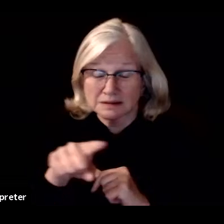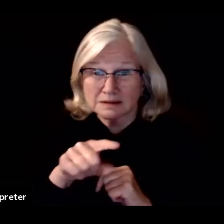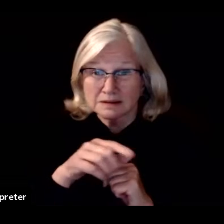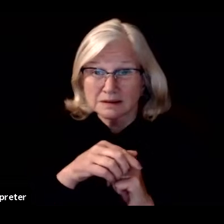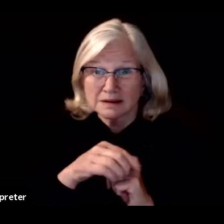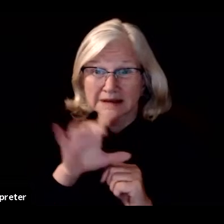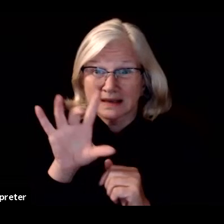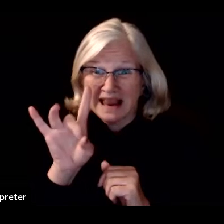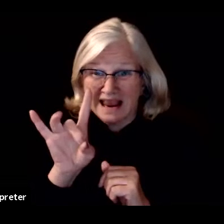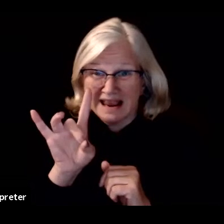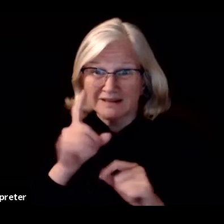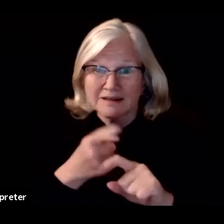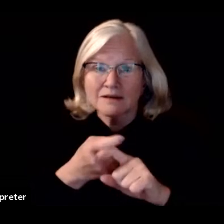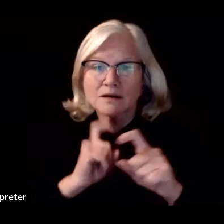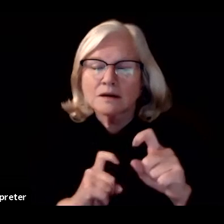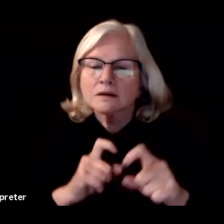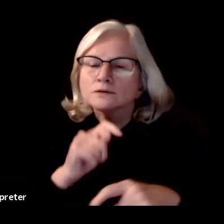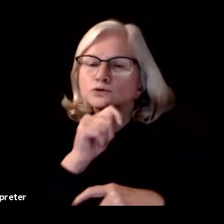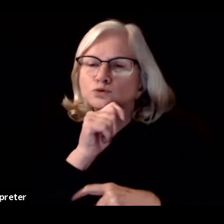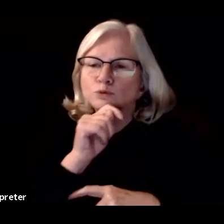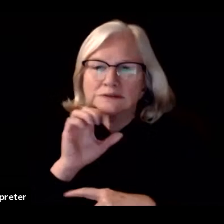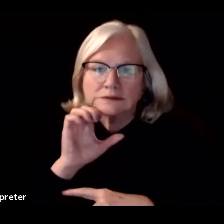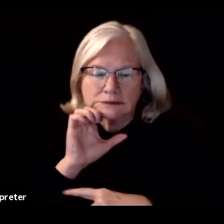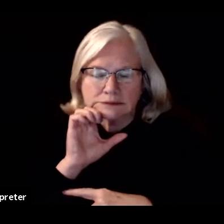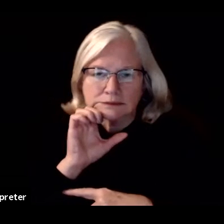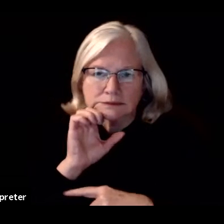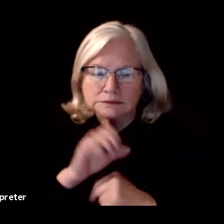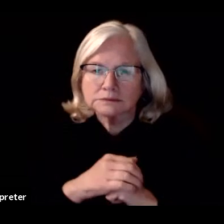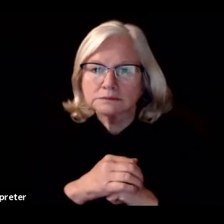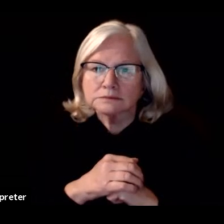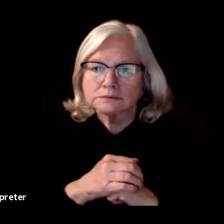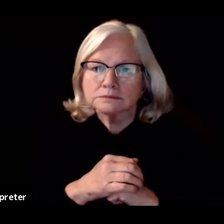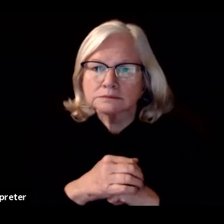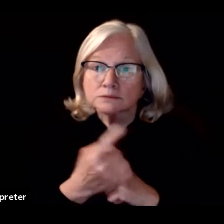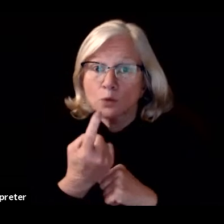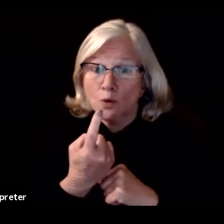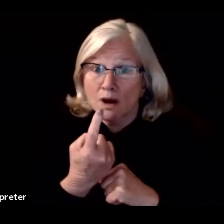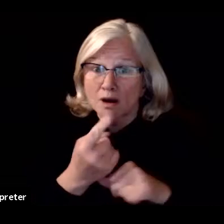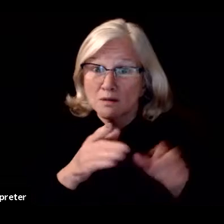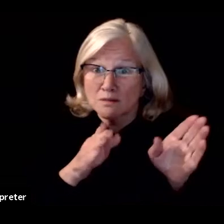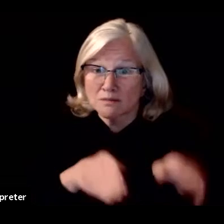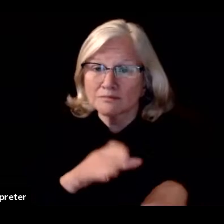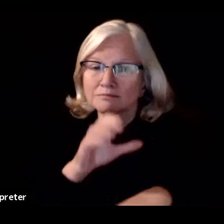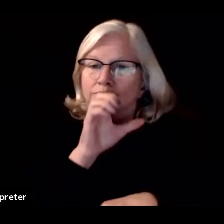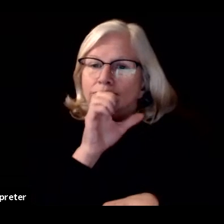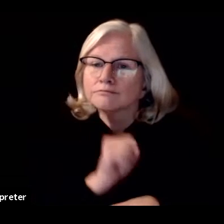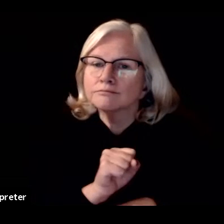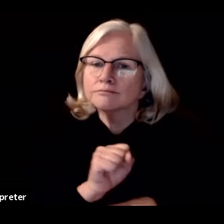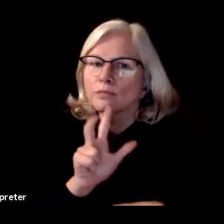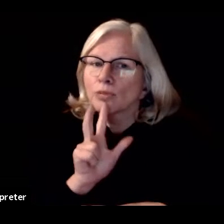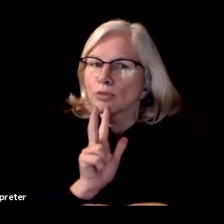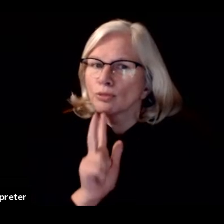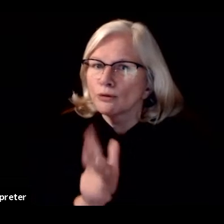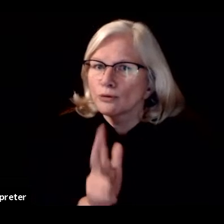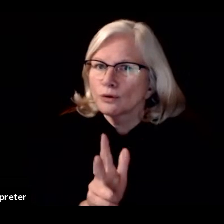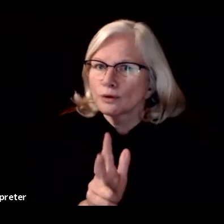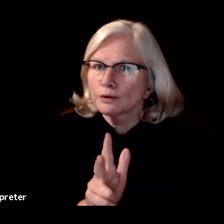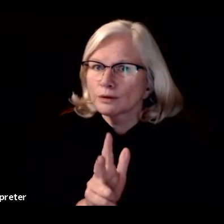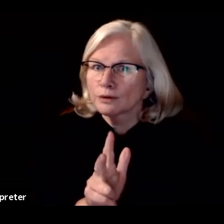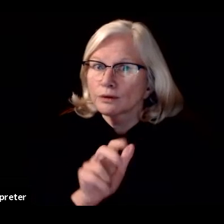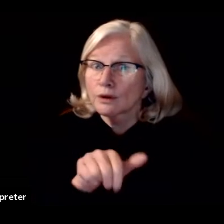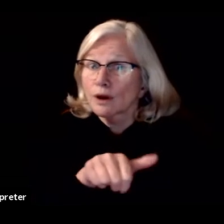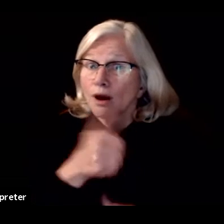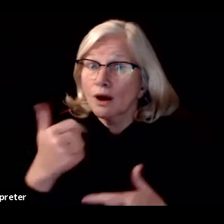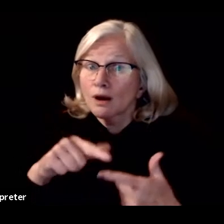Two persons, one person in their 30s, another in their 50s, both with underlying health conditions, and the majority of folks in